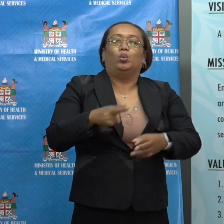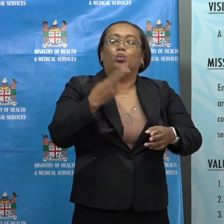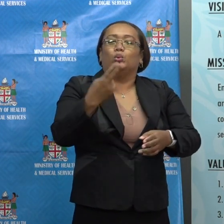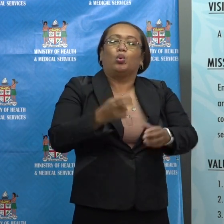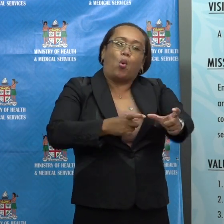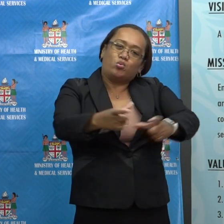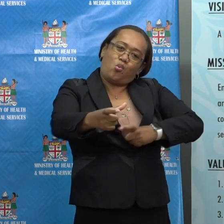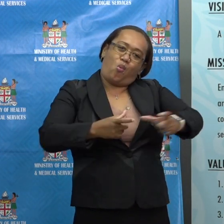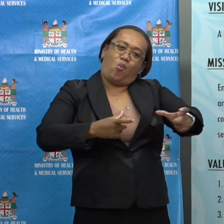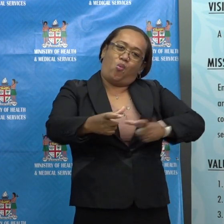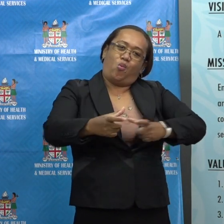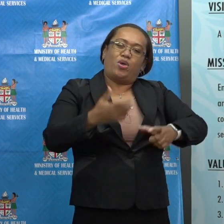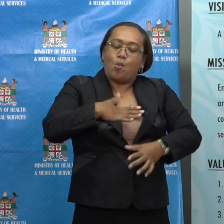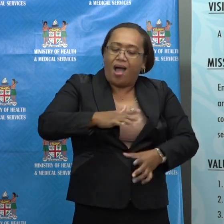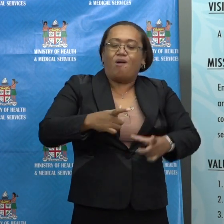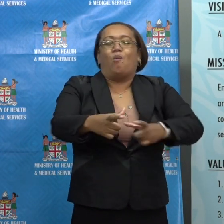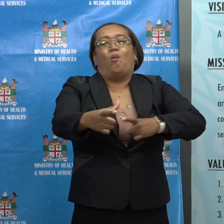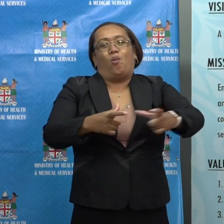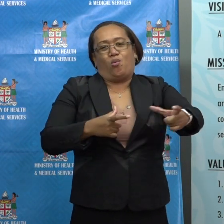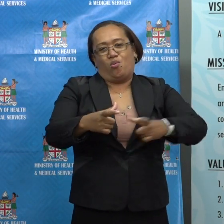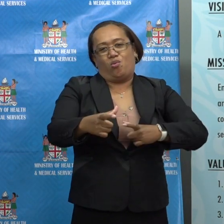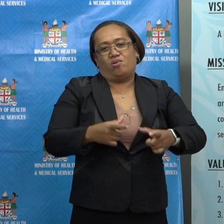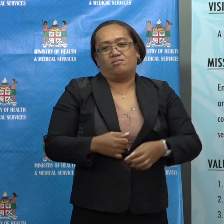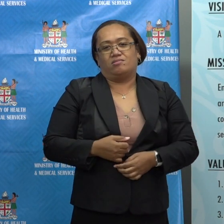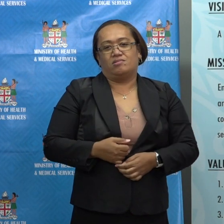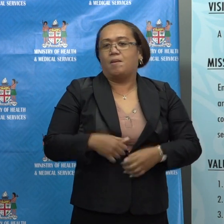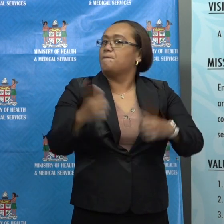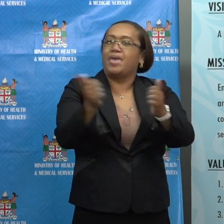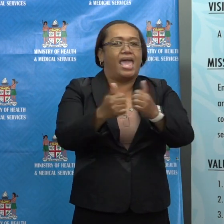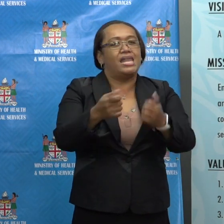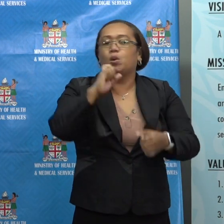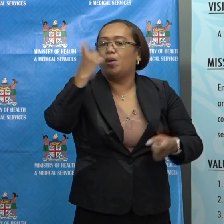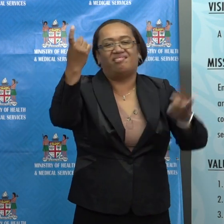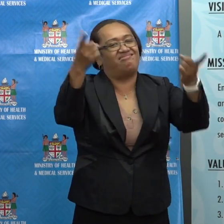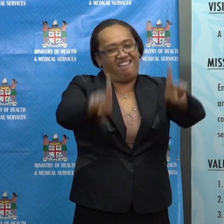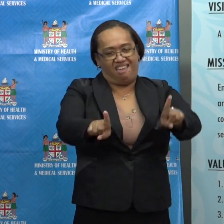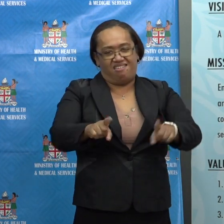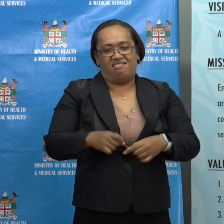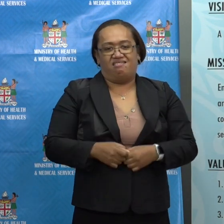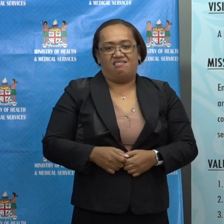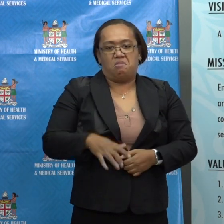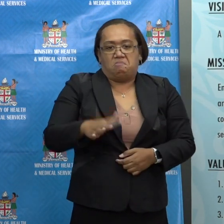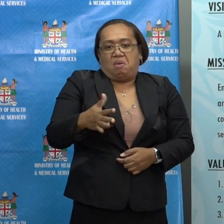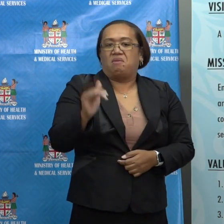die. It's just that simple. There's no other formula to follow.